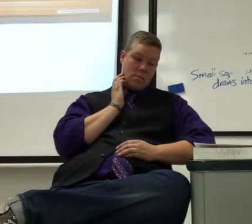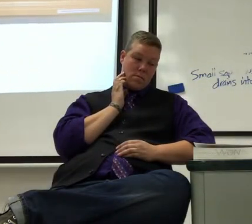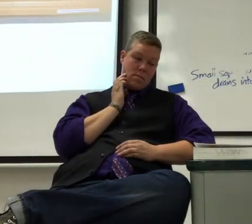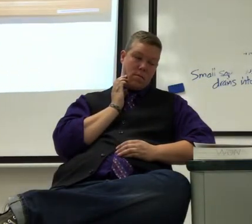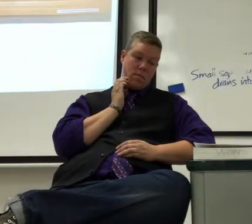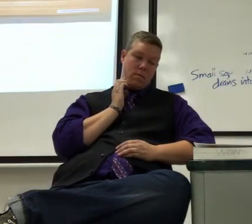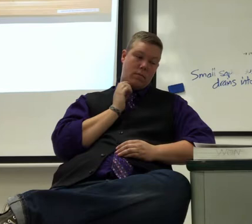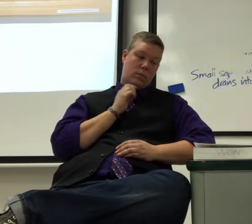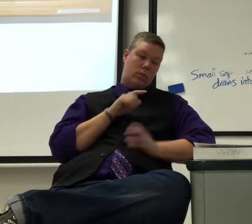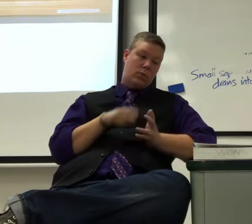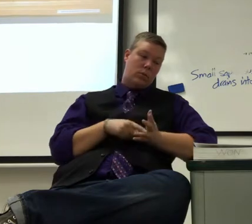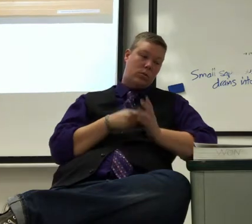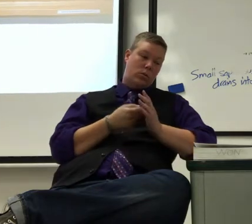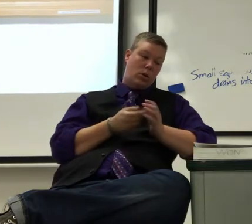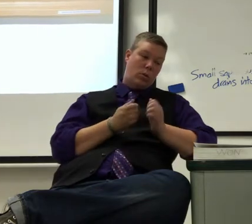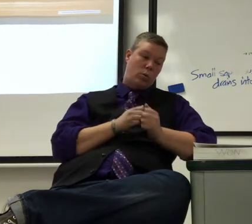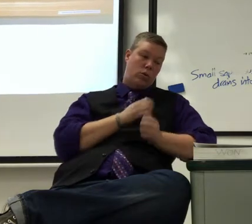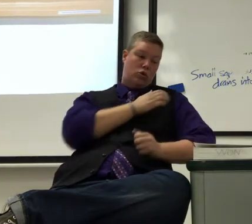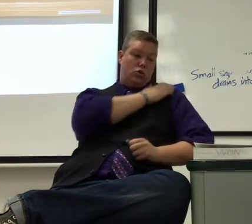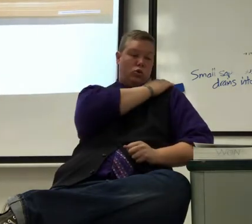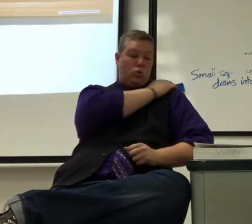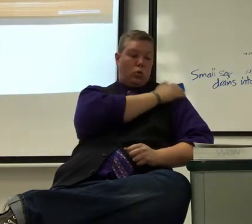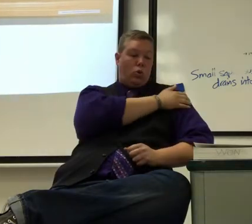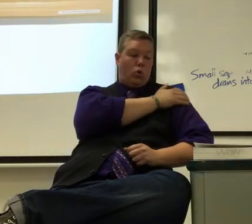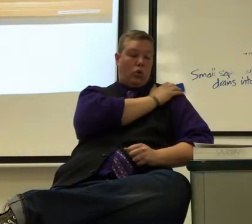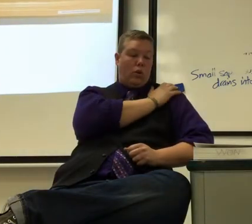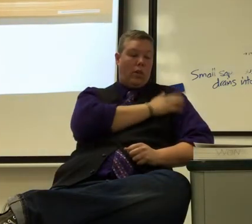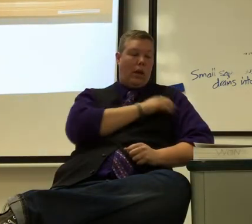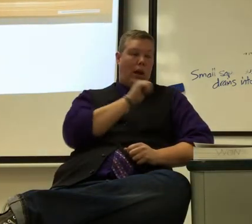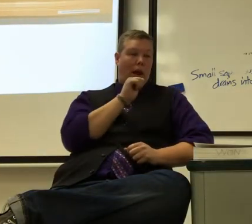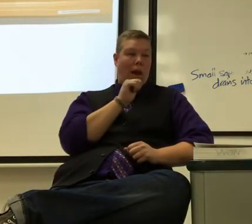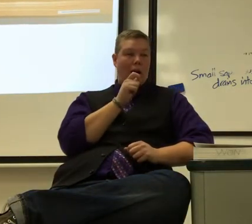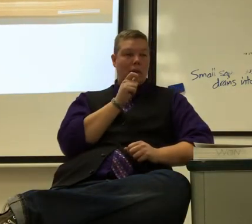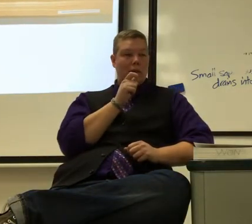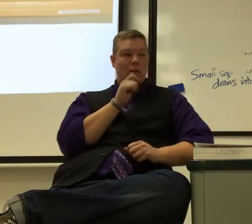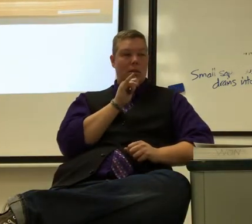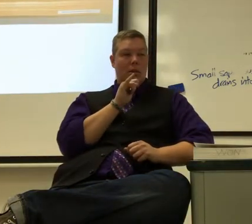We'll start with the shoulder and the axillary region of the upper limb.